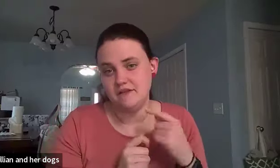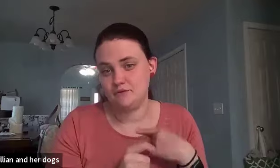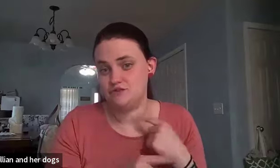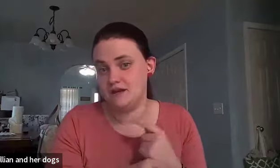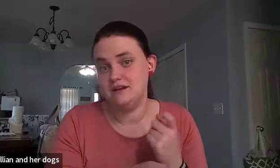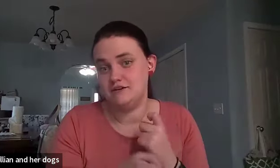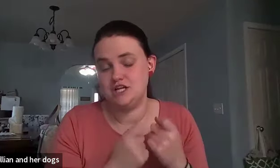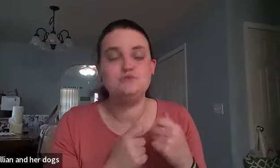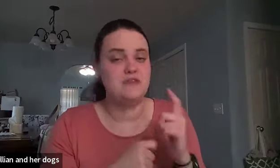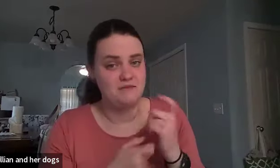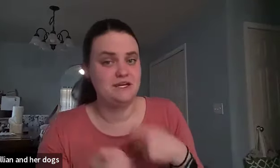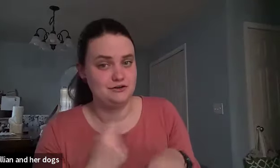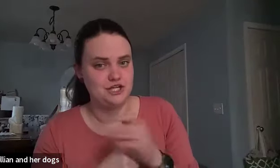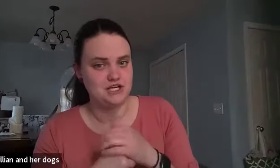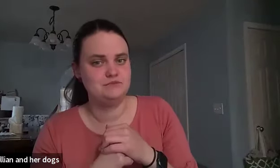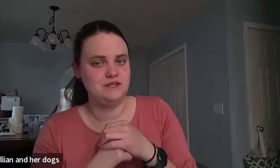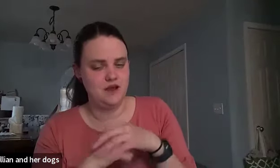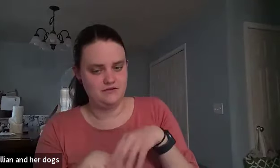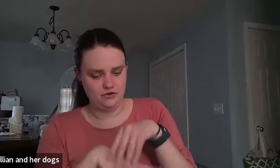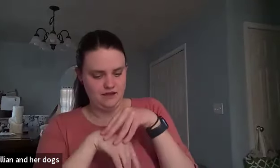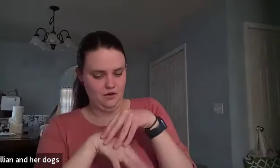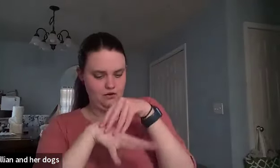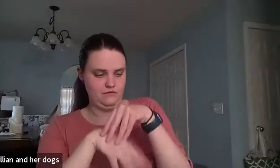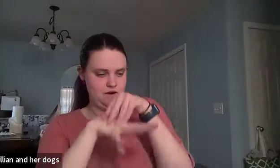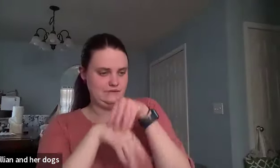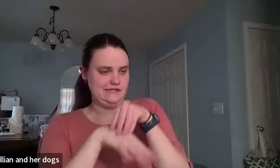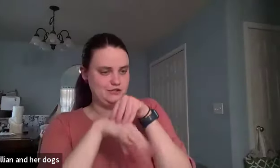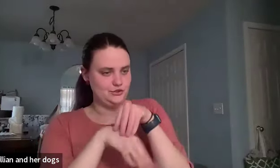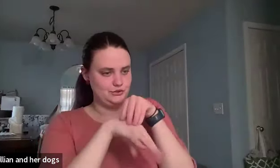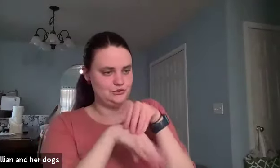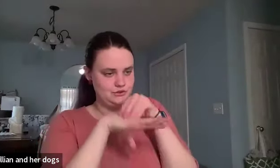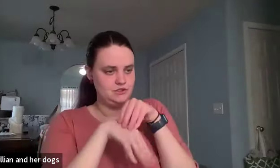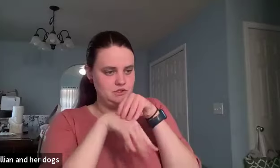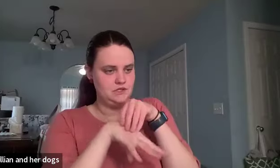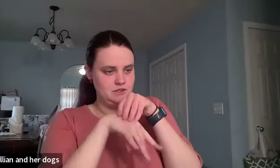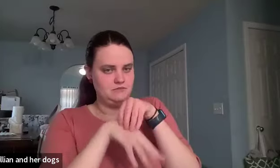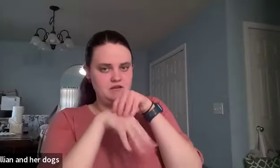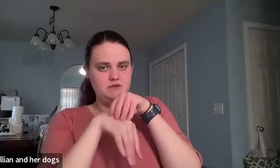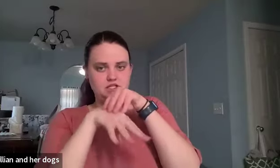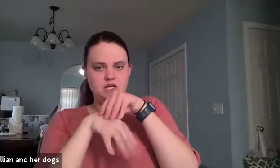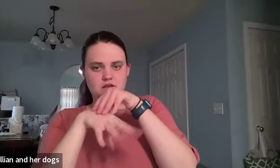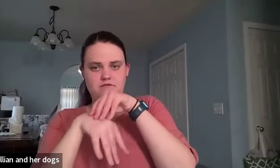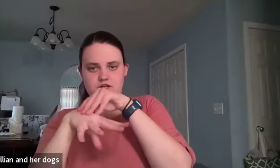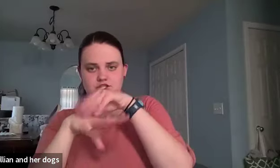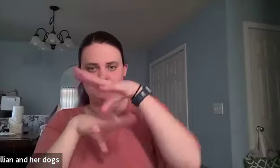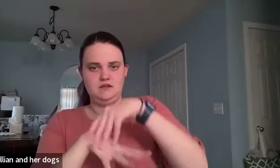that was the right interchange, but they have been interchanged. But yeah, they're like all around here. Might have been jellyfish and